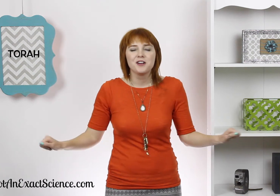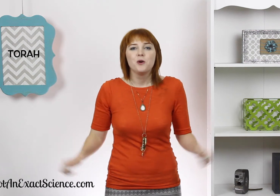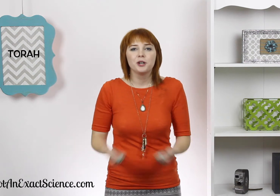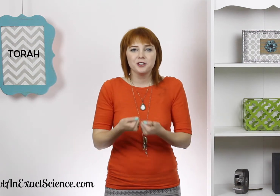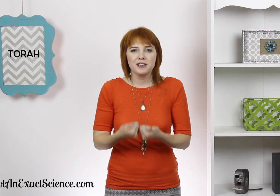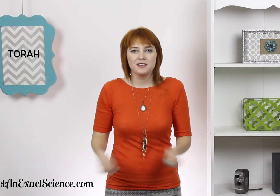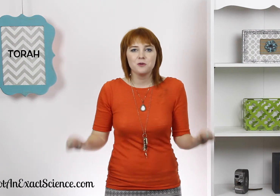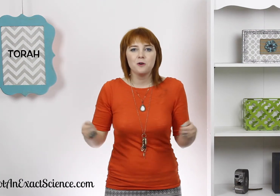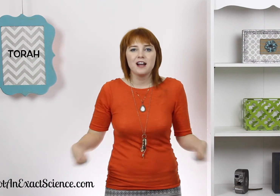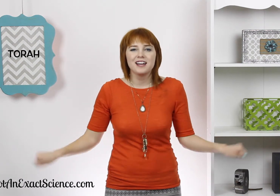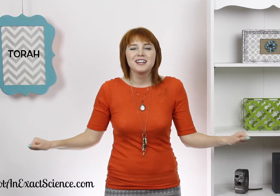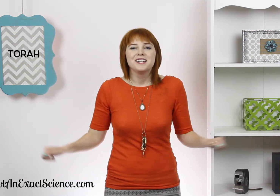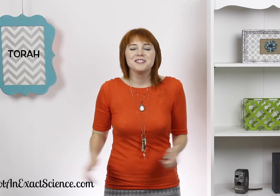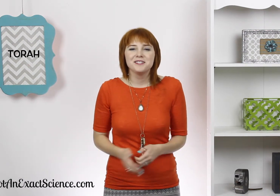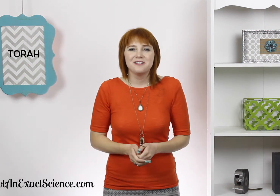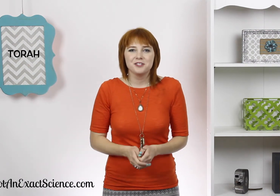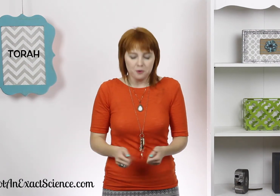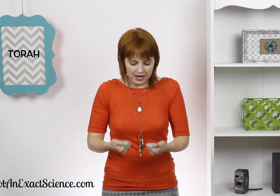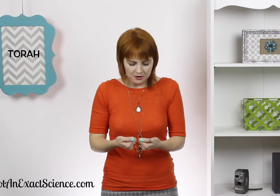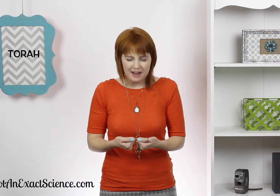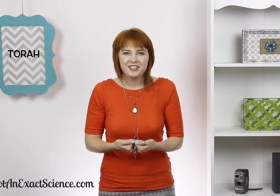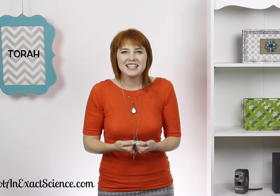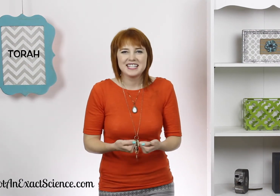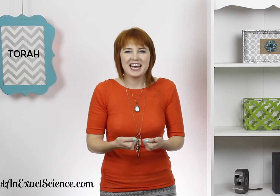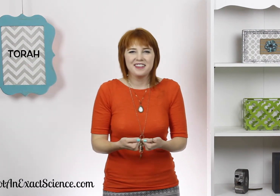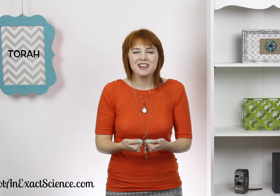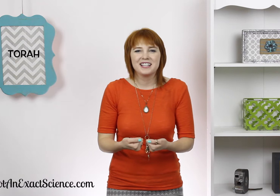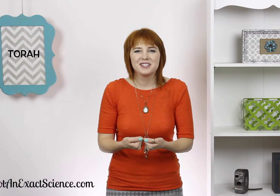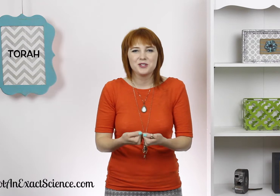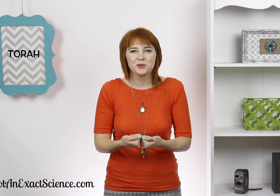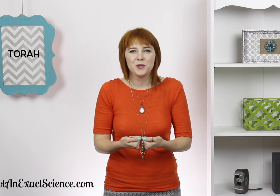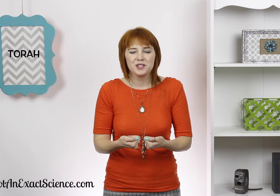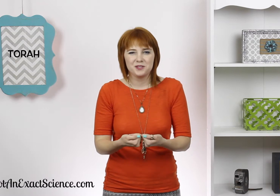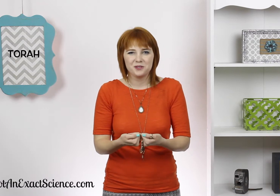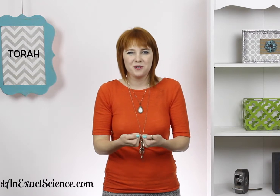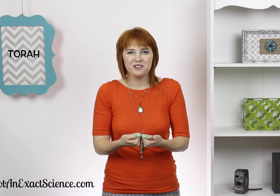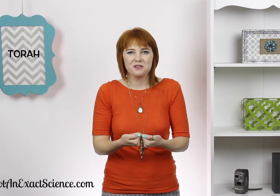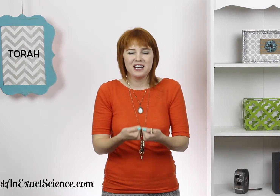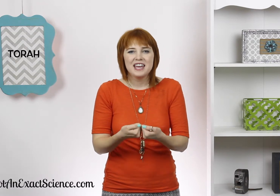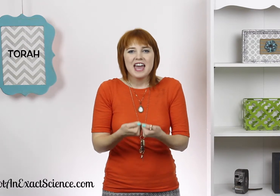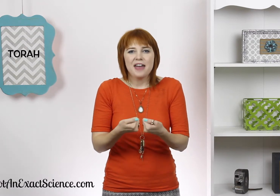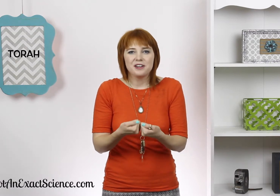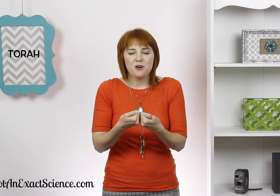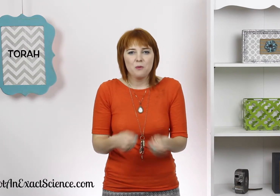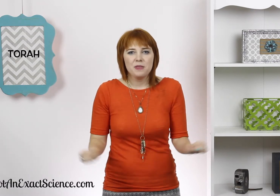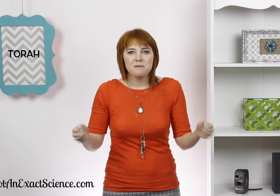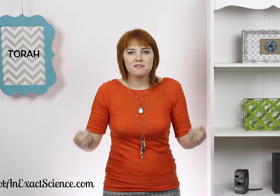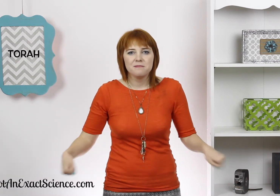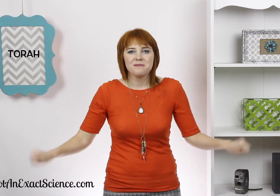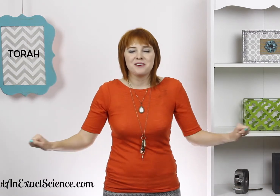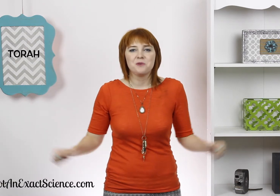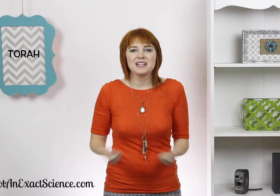Torah. We're going to read the Torah. To do the sign for Torah, you have your hands together, like it's the scroll, the scroll of the Torah, and then you